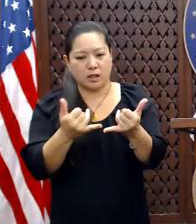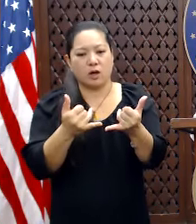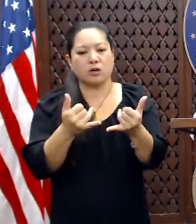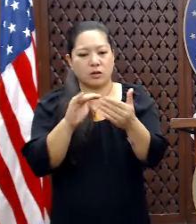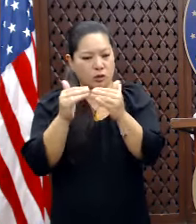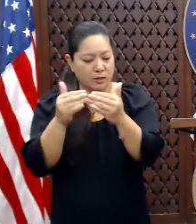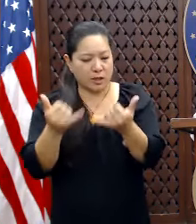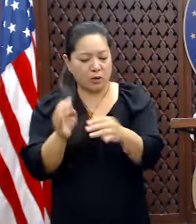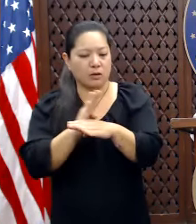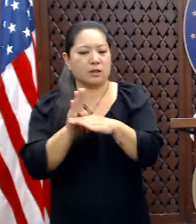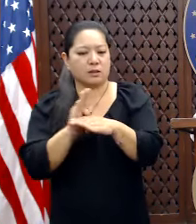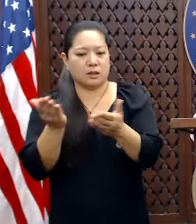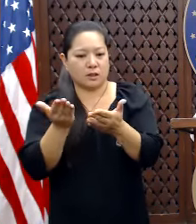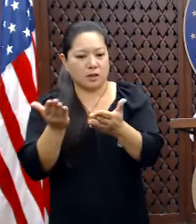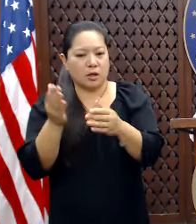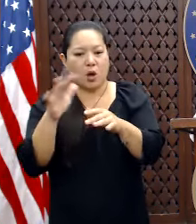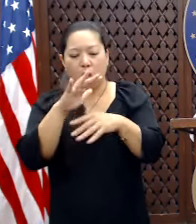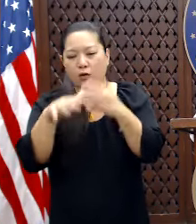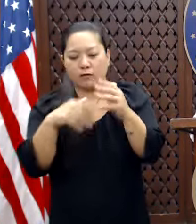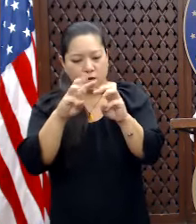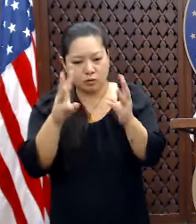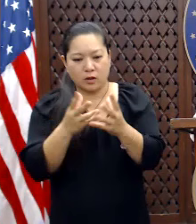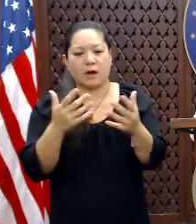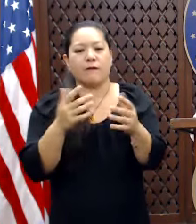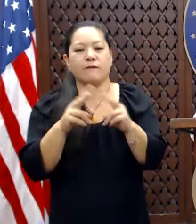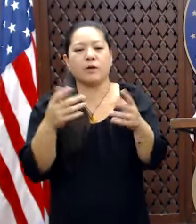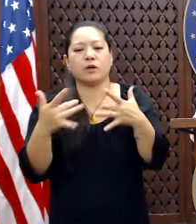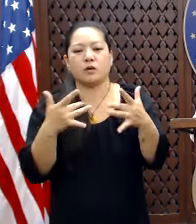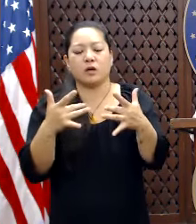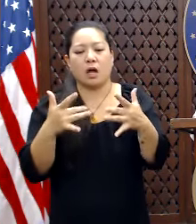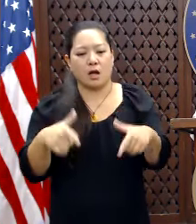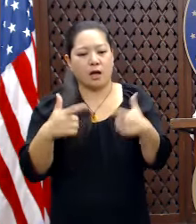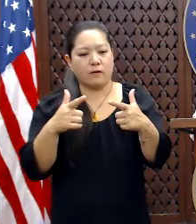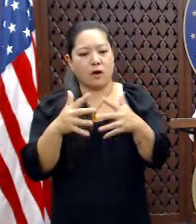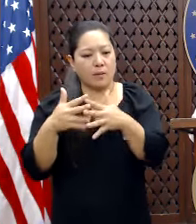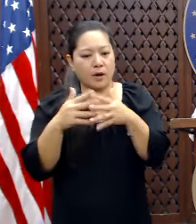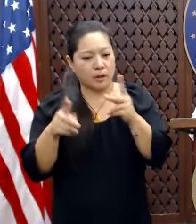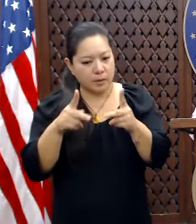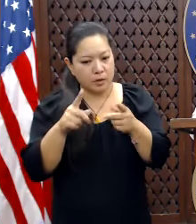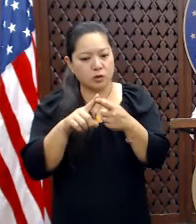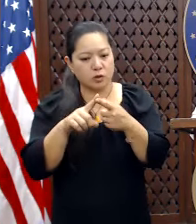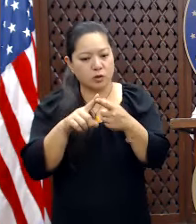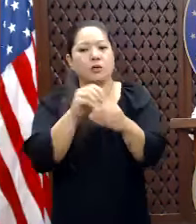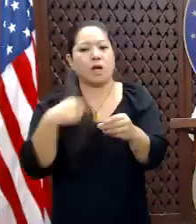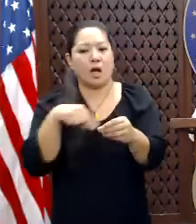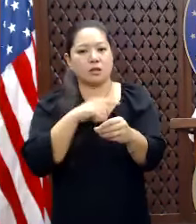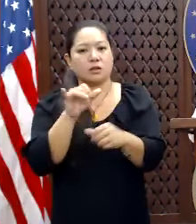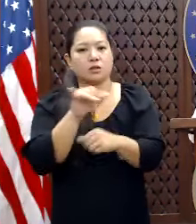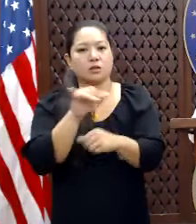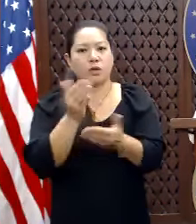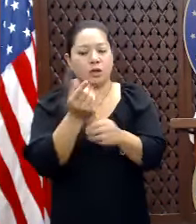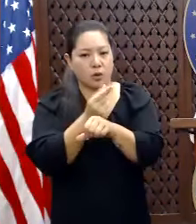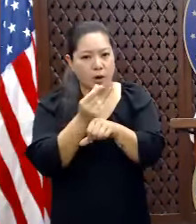economy. And he's very, very, very concerned about the livelihood of the American people, to include us.